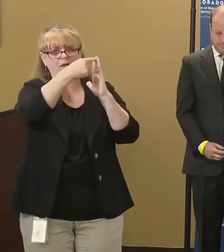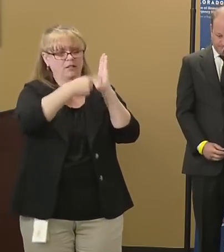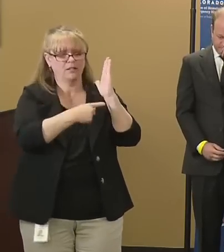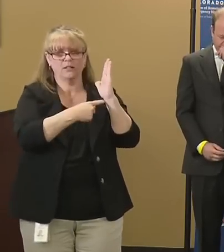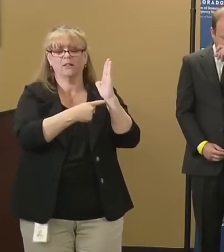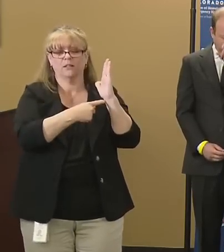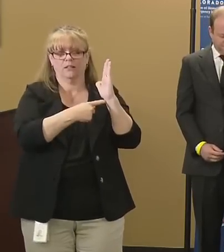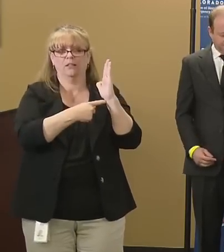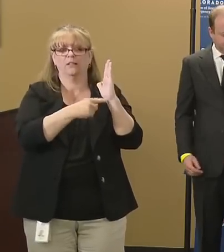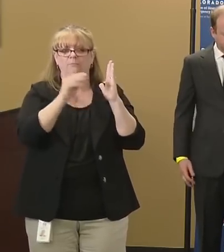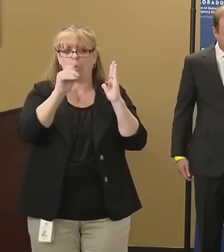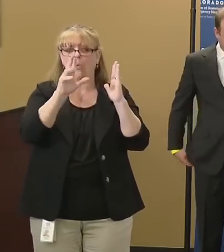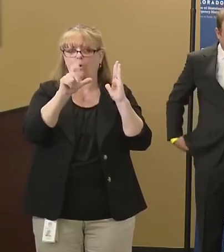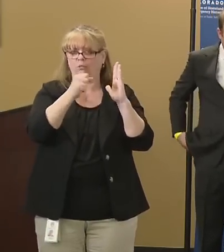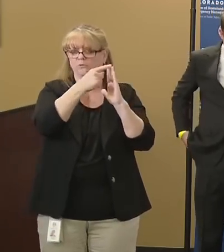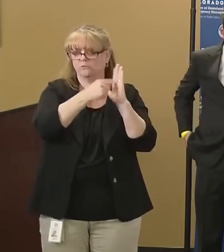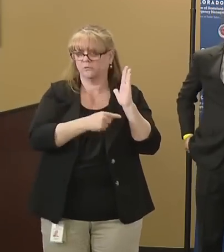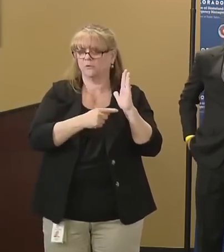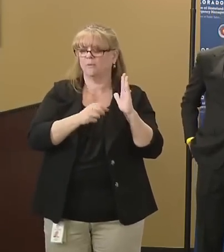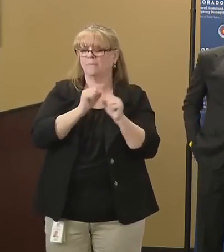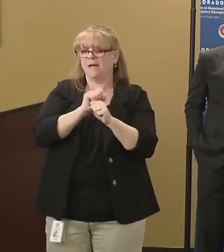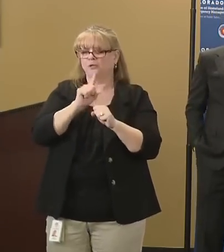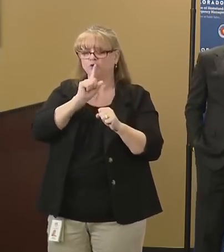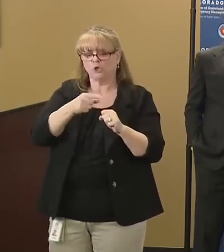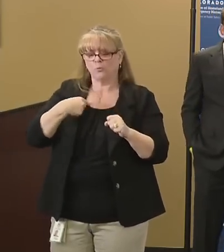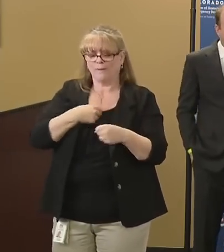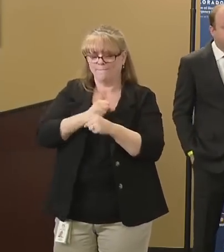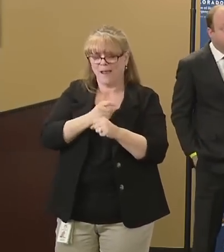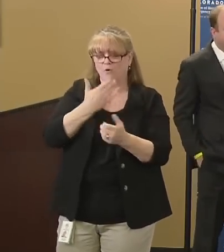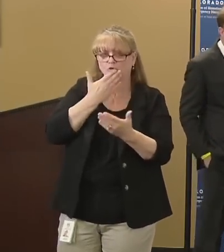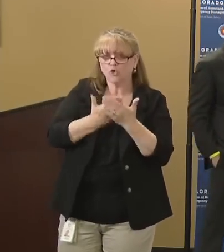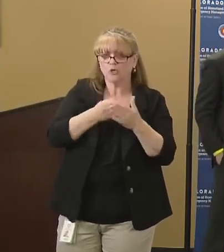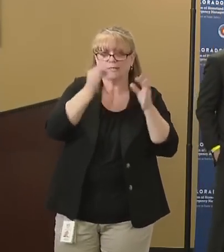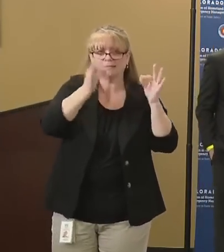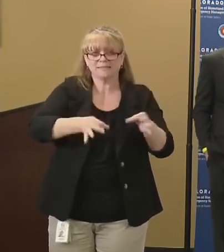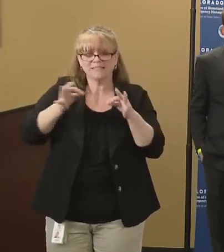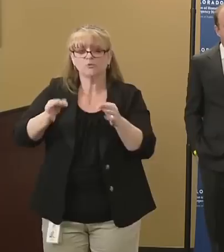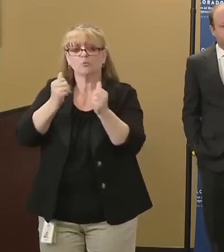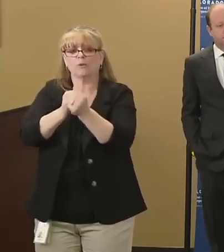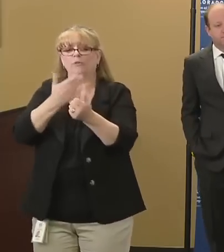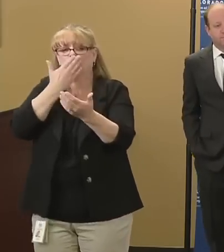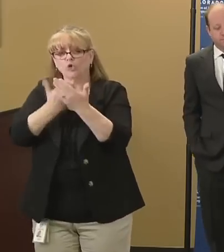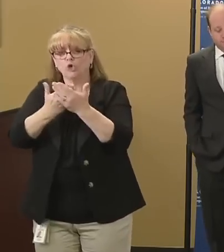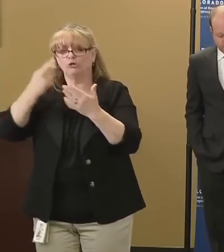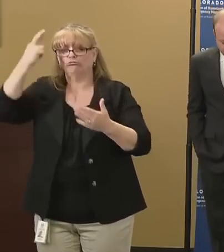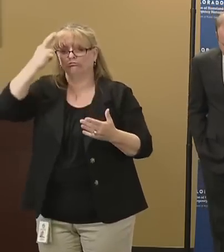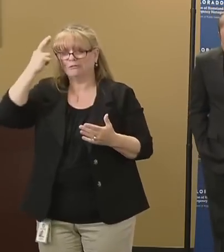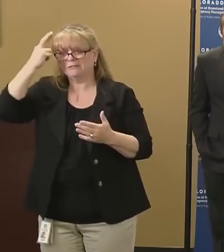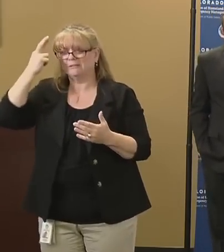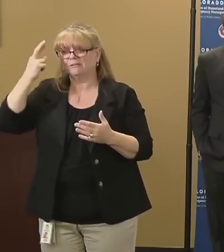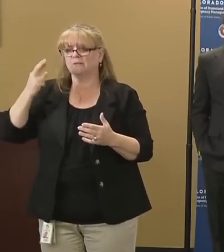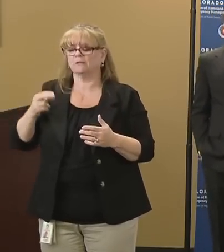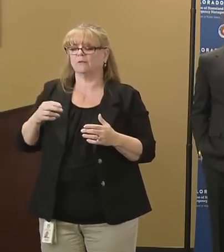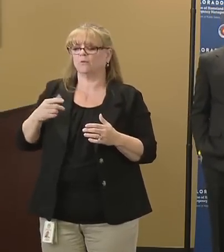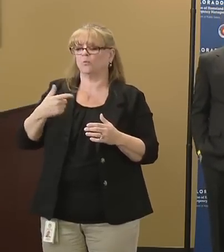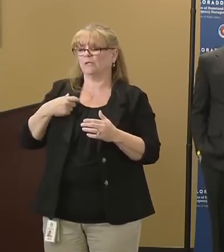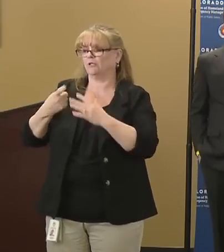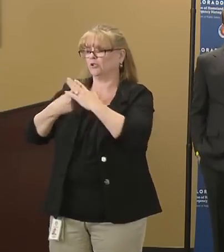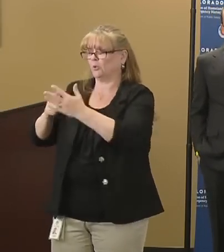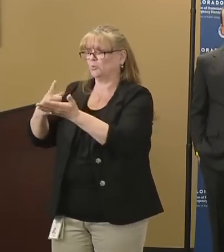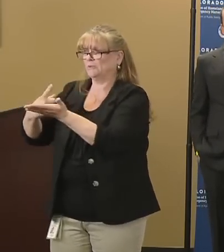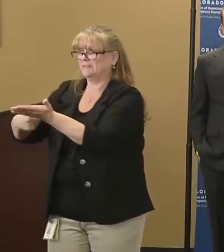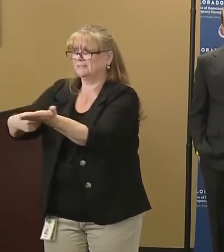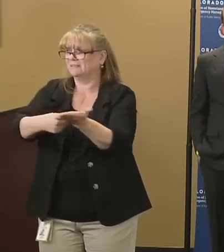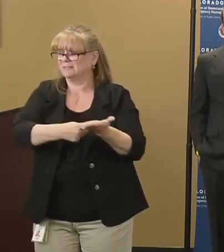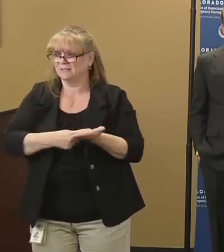decisions for the right premises and reasons that way. So we're starting the process, but I think the better way of looking